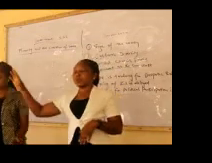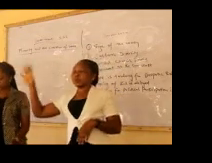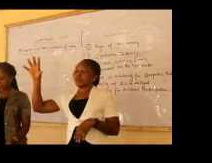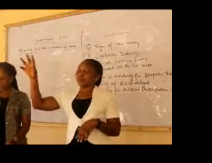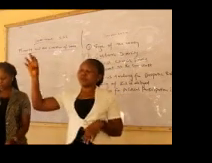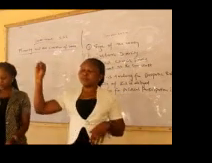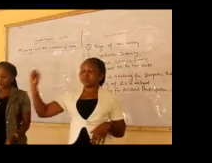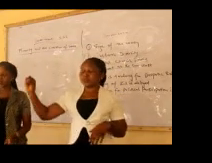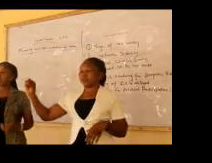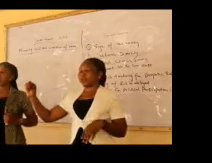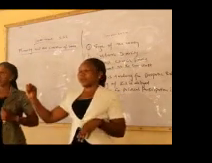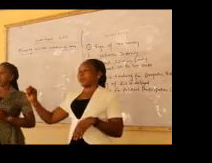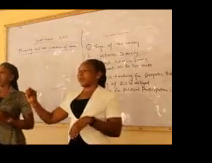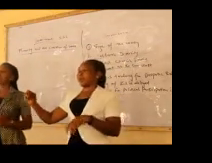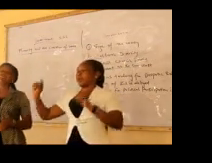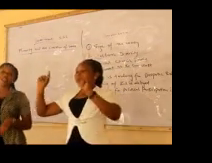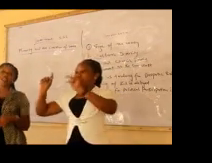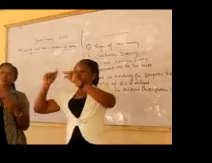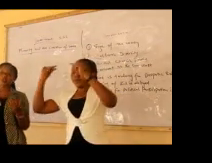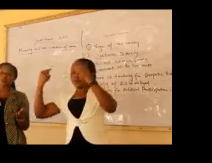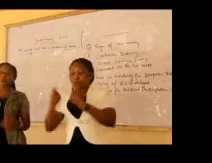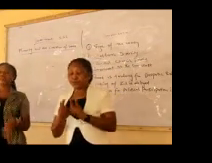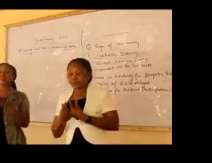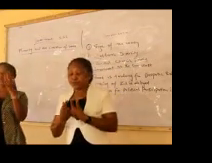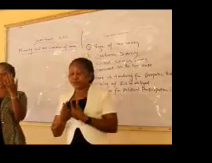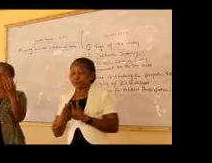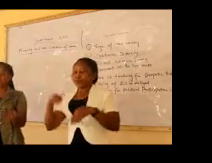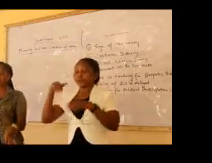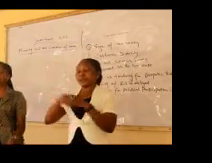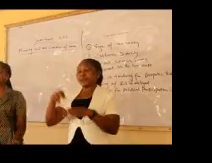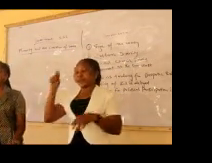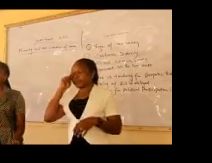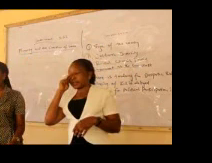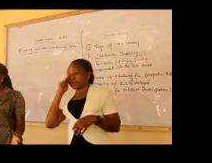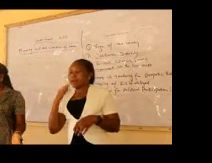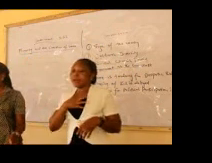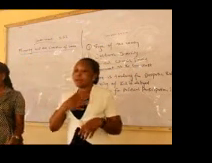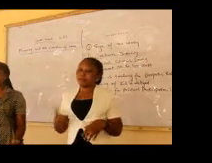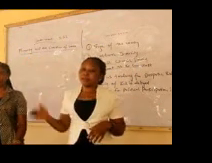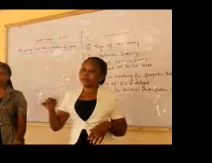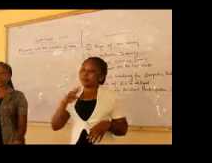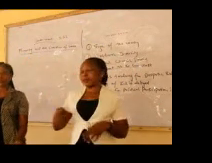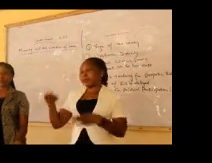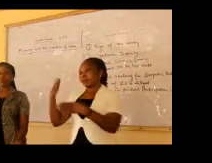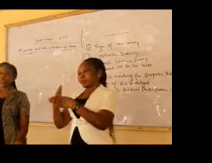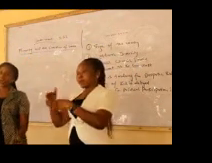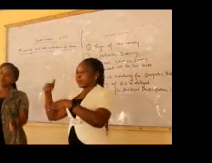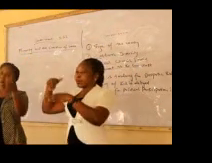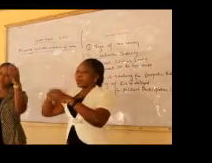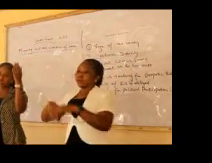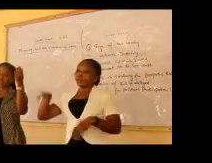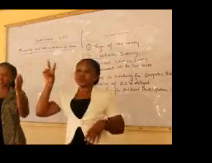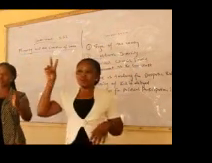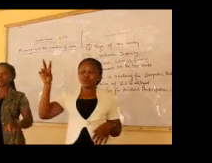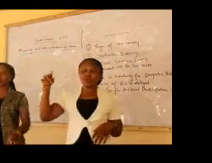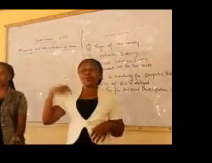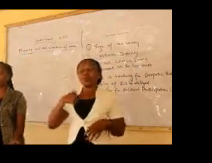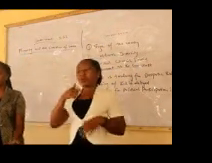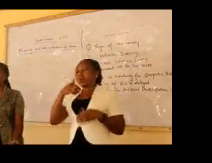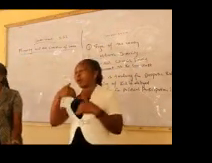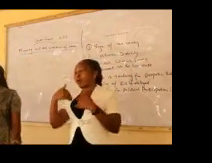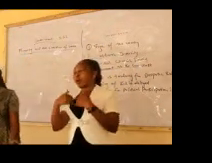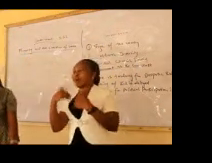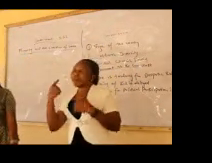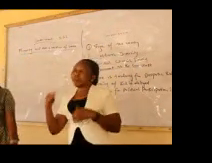in Nigeria. And then these ethnic groups are also divided into 2. We have the major ethnic group